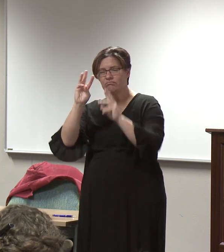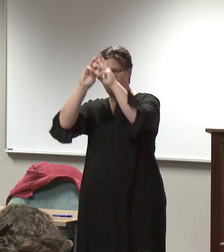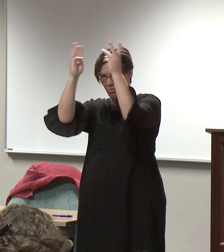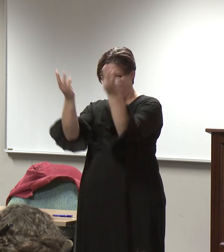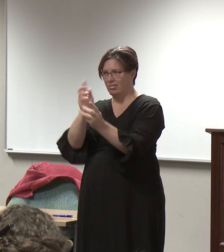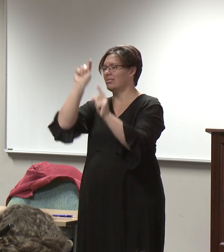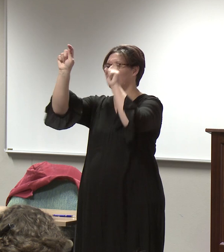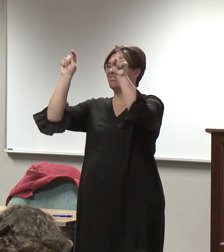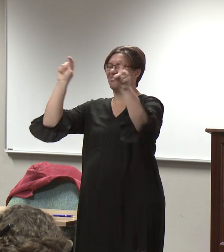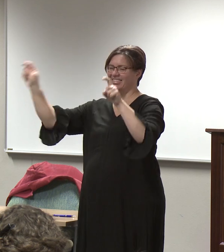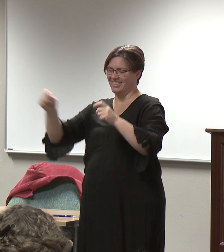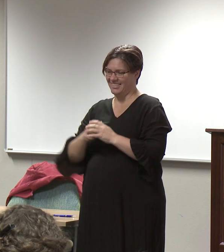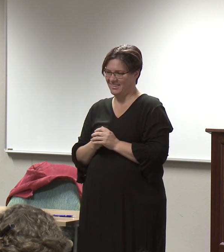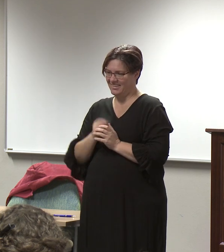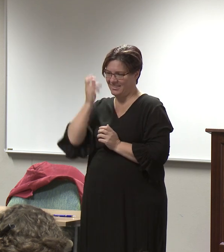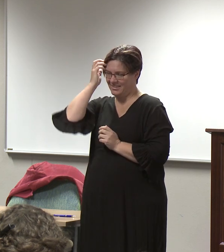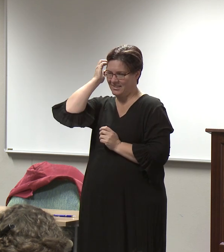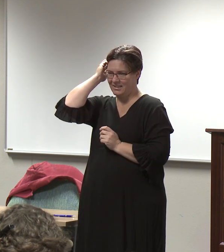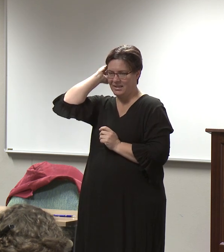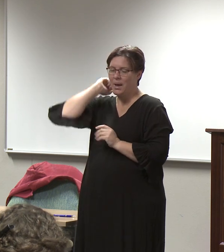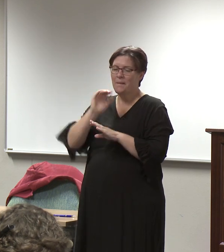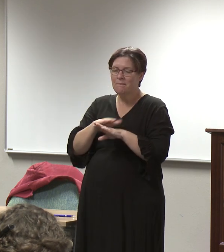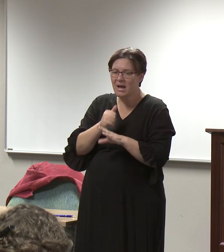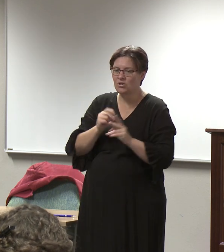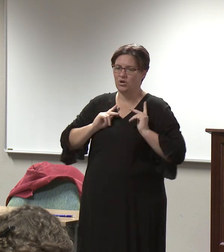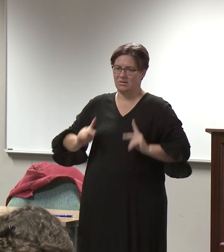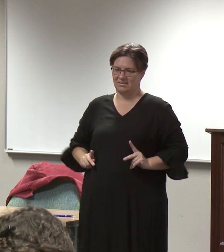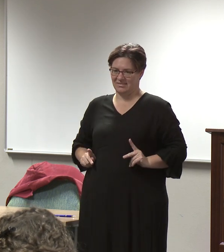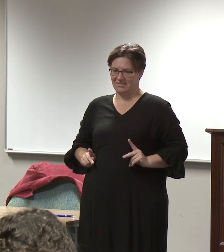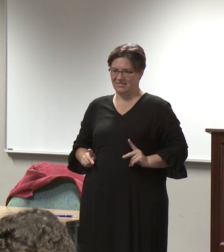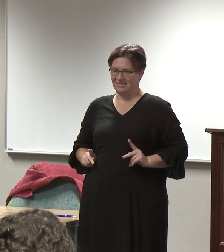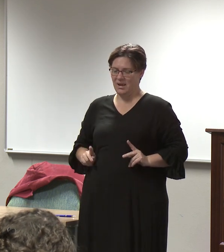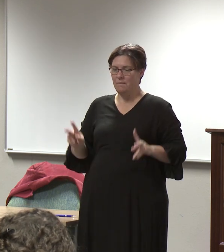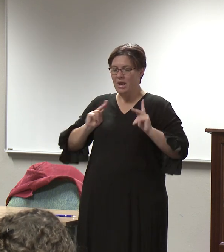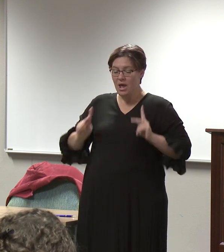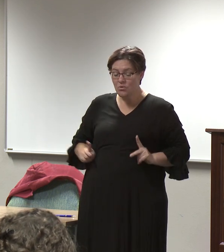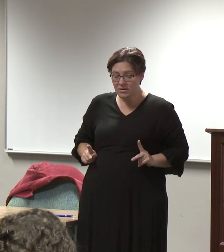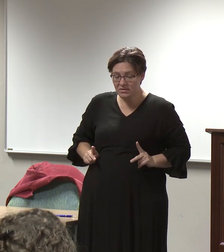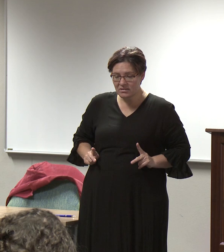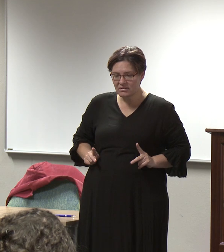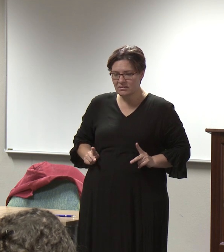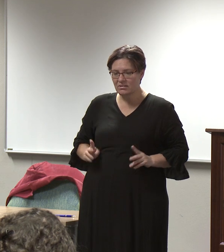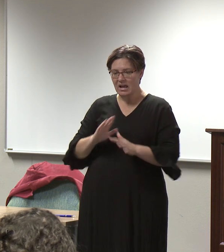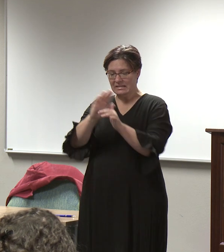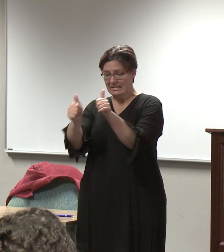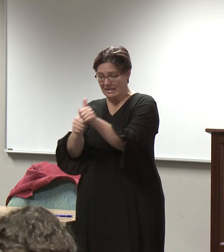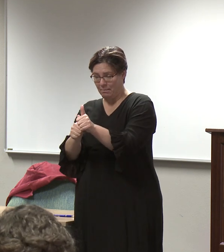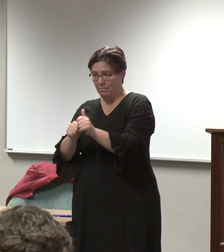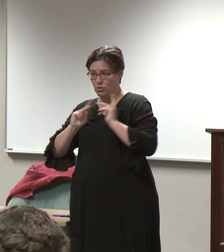based on the ideas of humanity, even though humanity doesn't go without